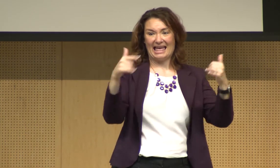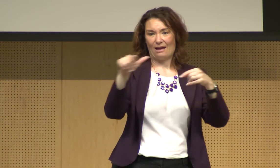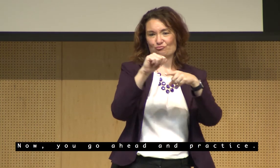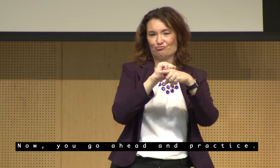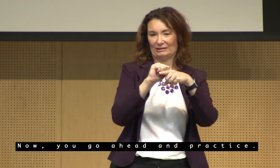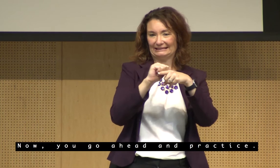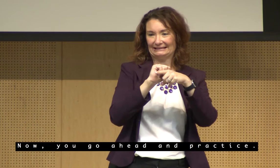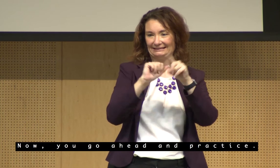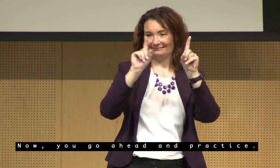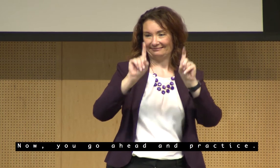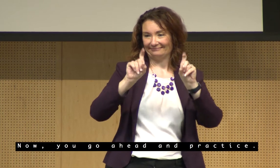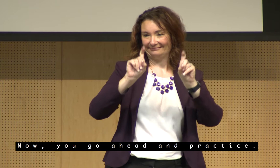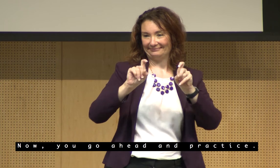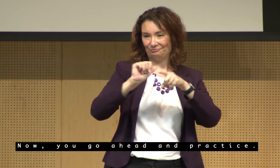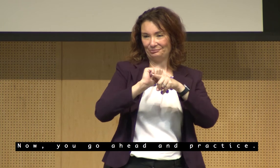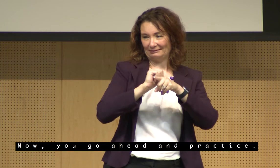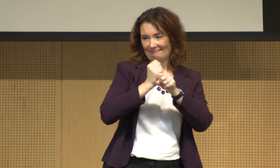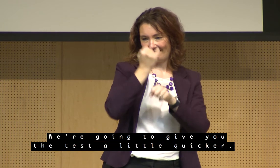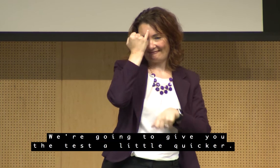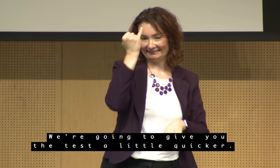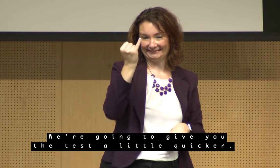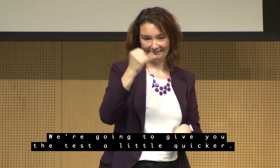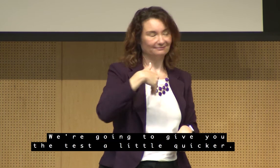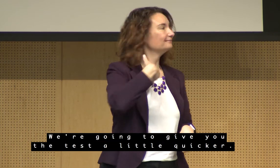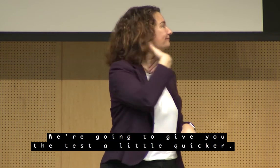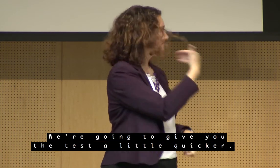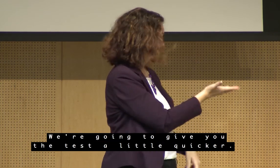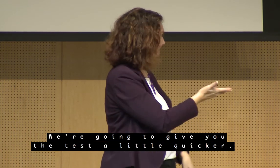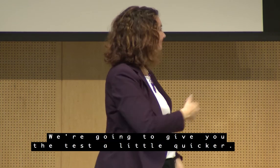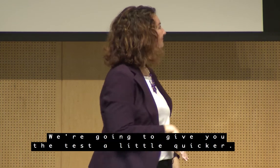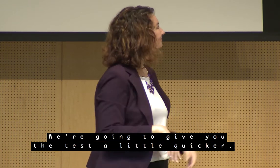Now, you go ahead and practice. We're going to give you the test a little quicker.